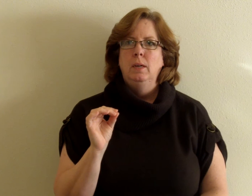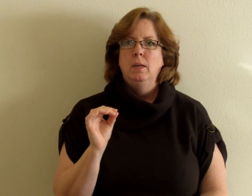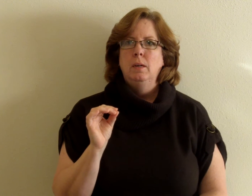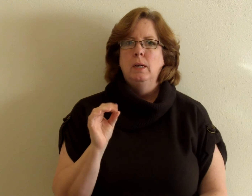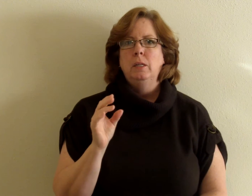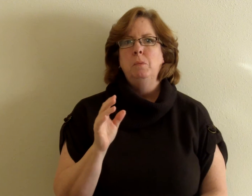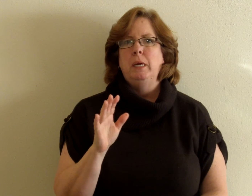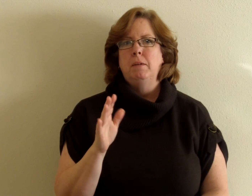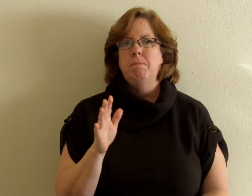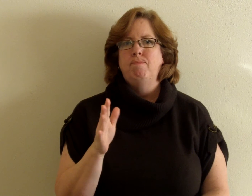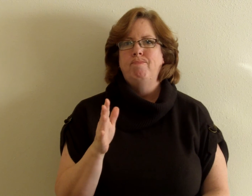a little bit,